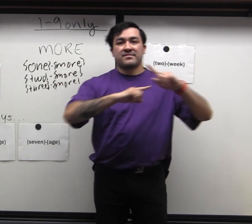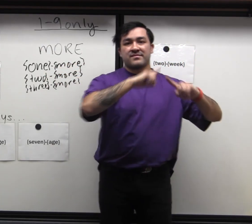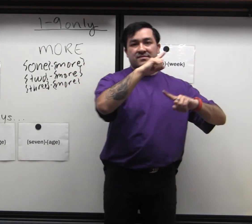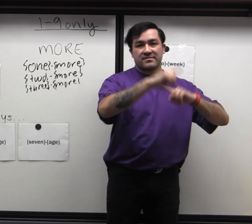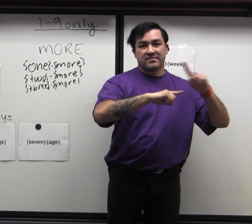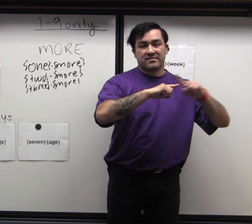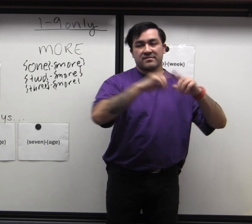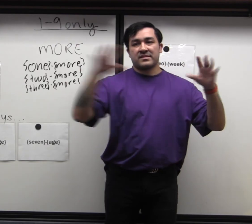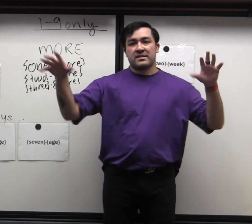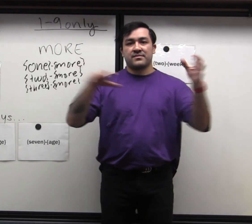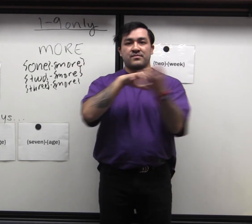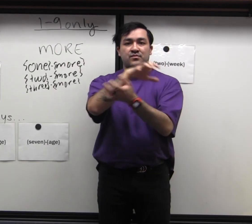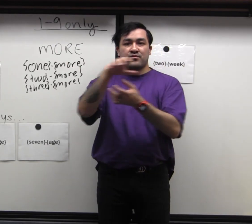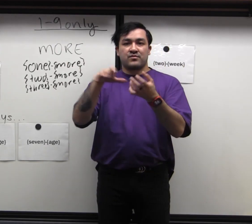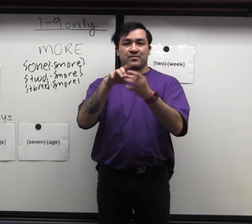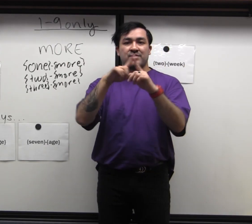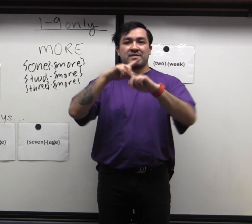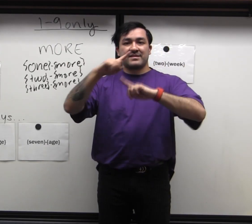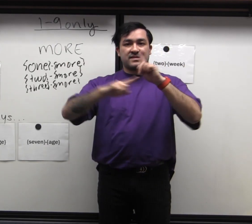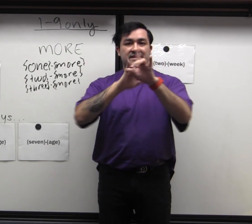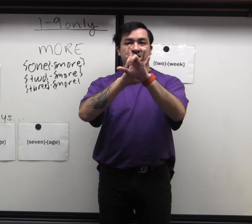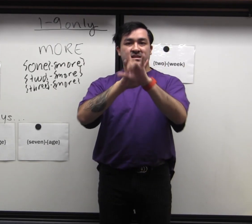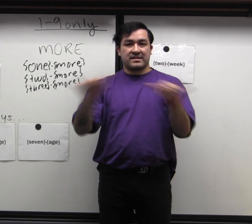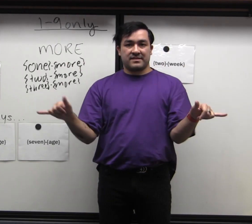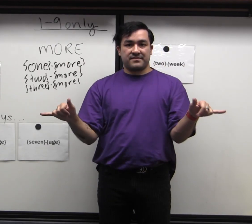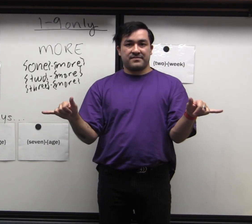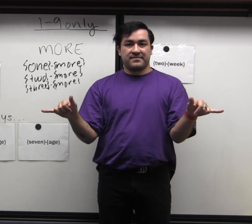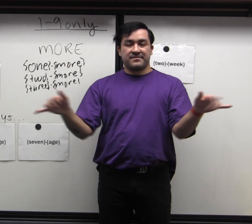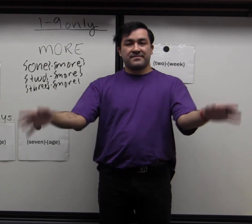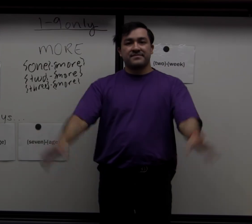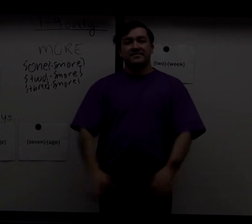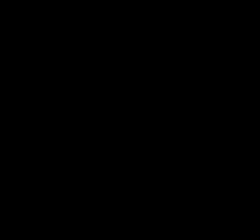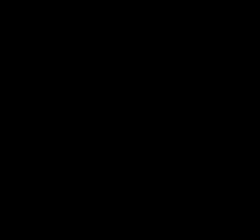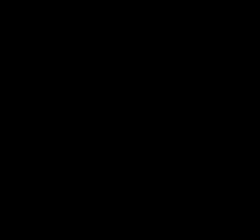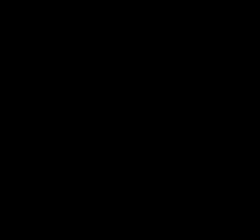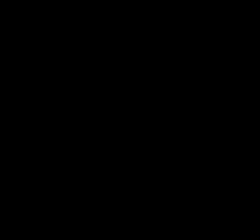signs. And right, numerical incorporation is taking the sign and the number and signing it at the same time.